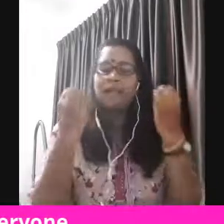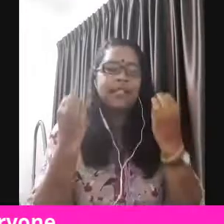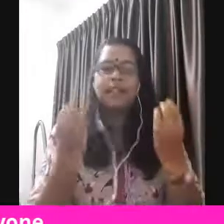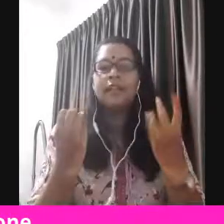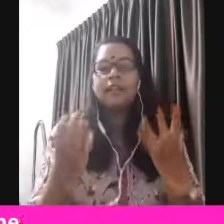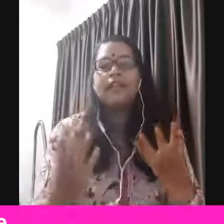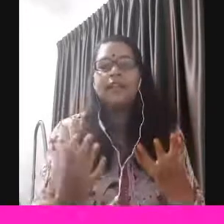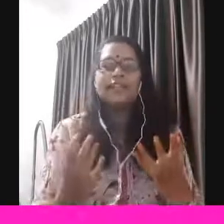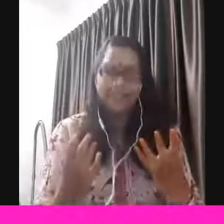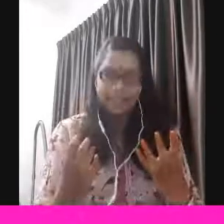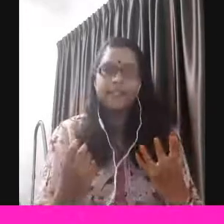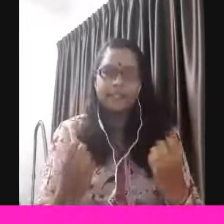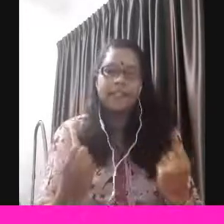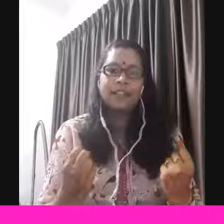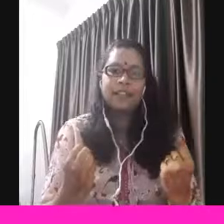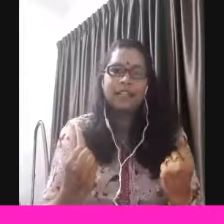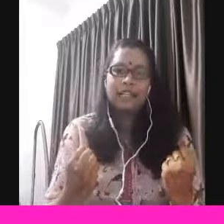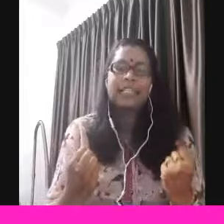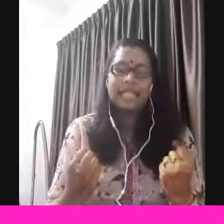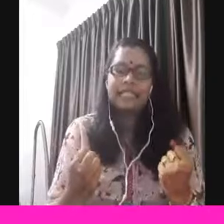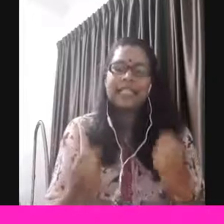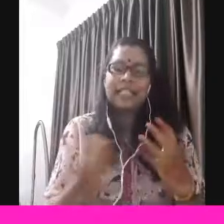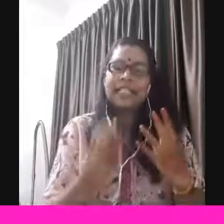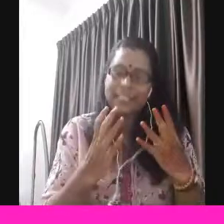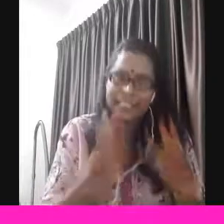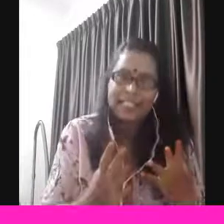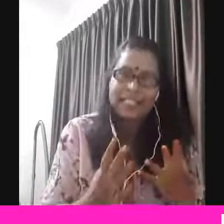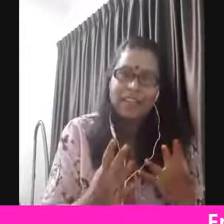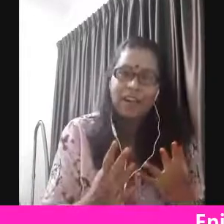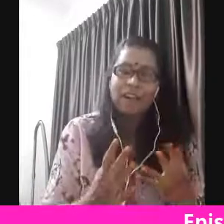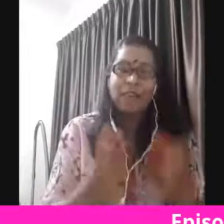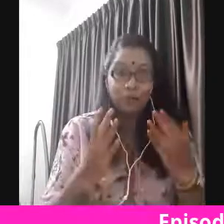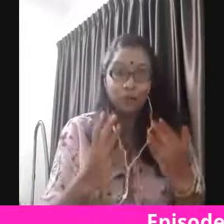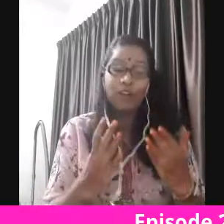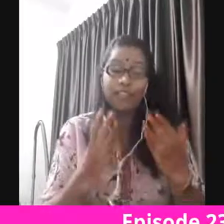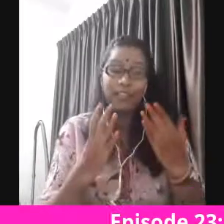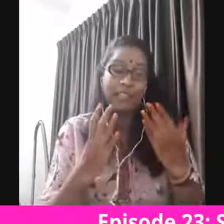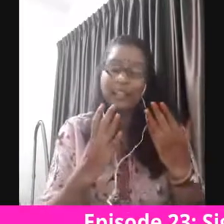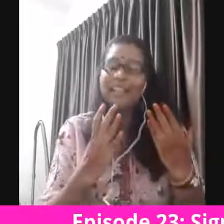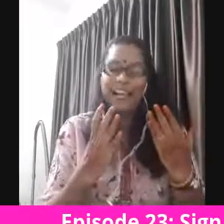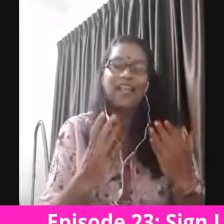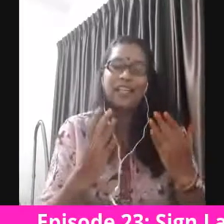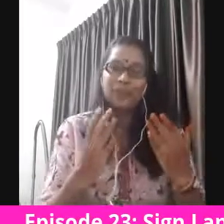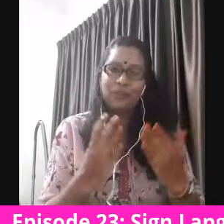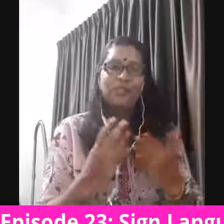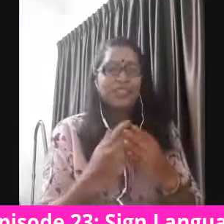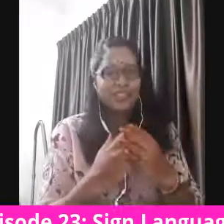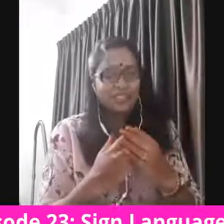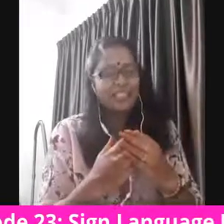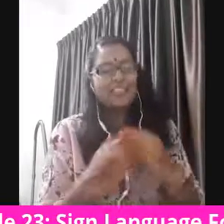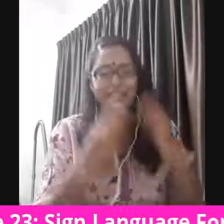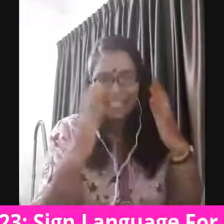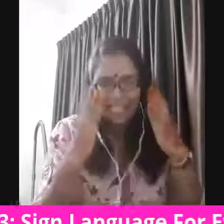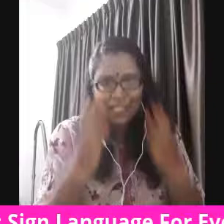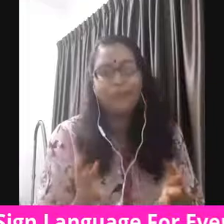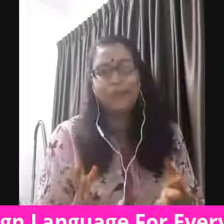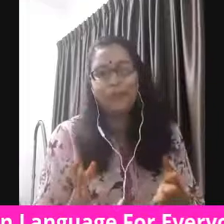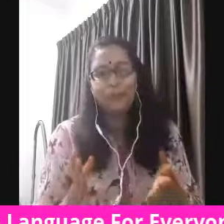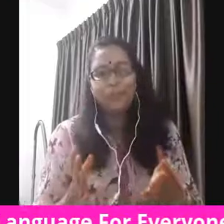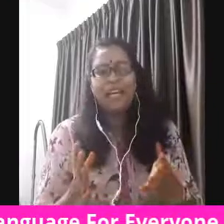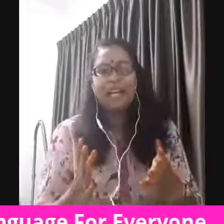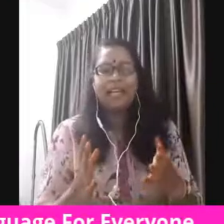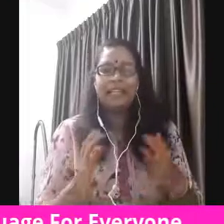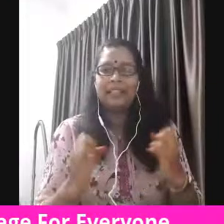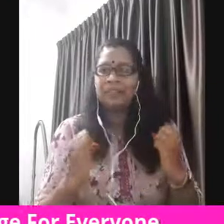learn a basic science. It's easy. If you got if you're interested, it's easy for